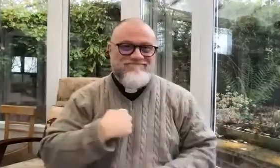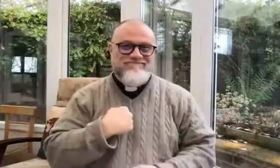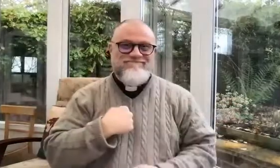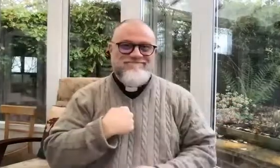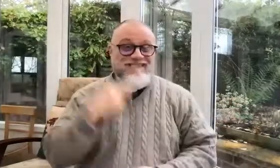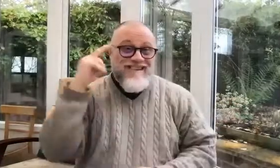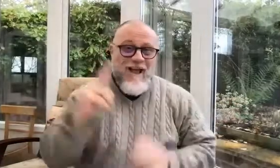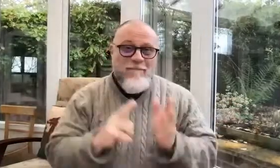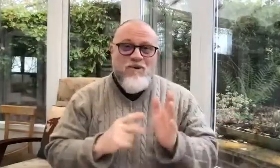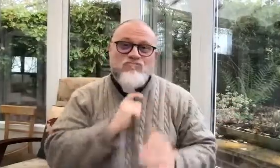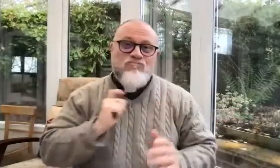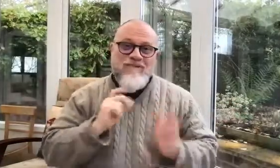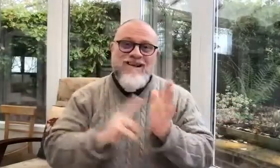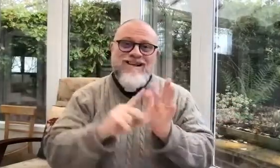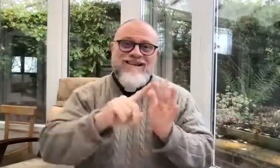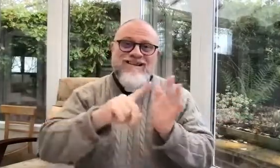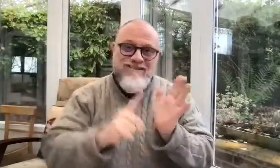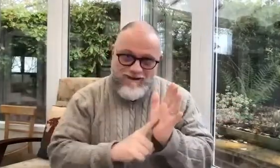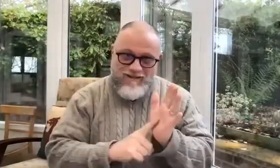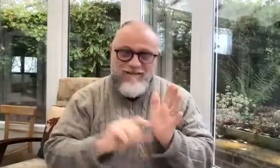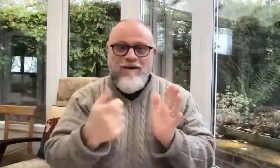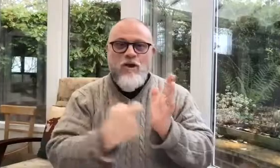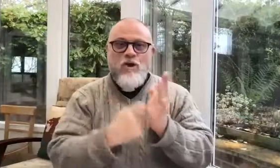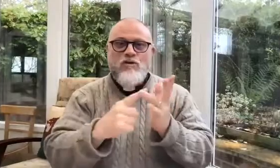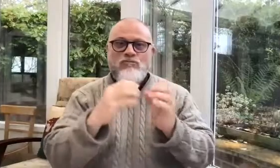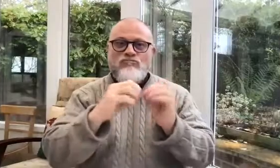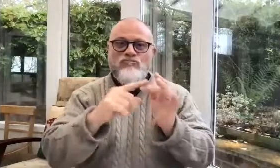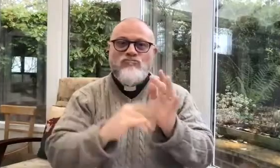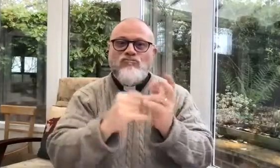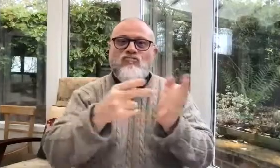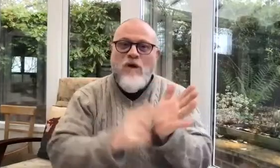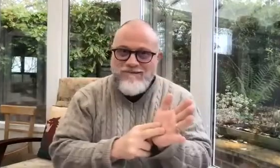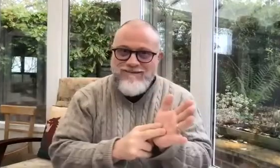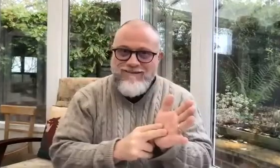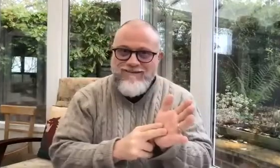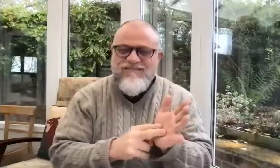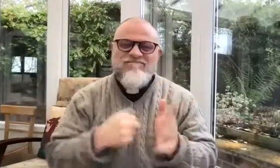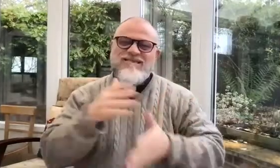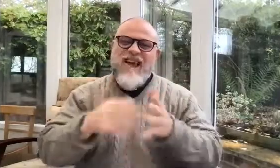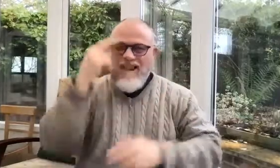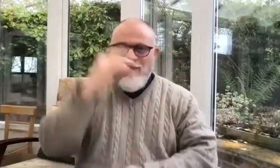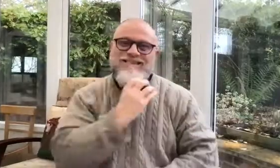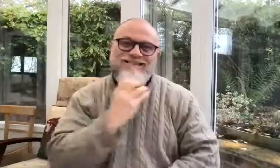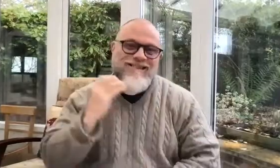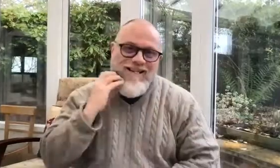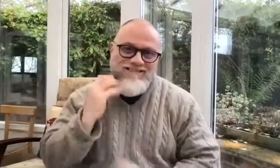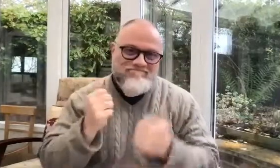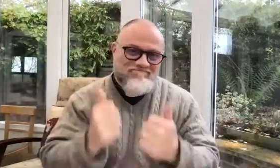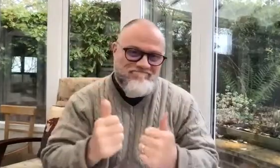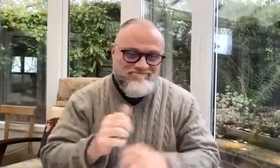Hi everyone. My name is the Revd Neil Robinson. That's my sign